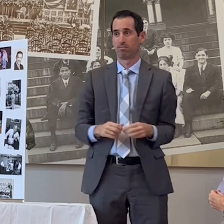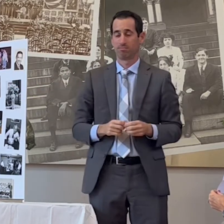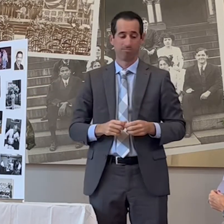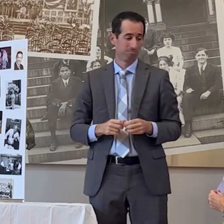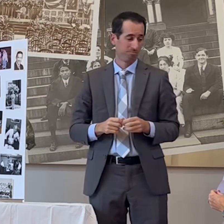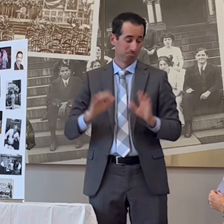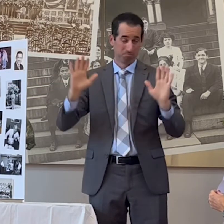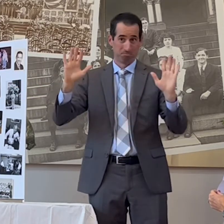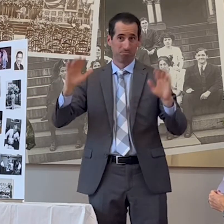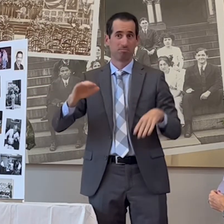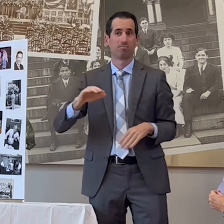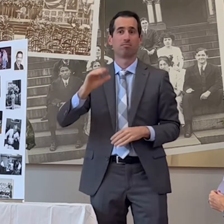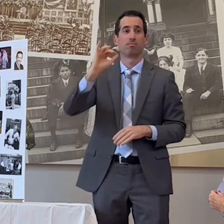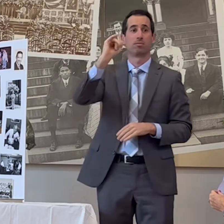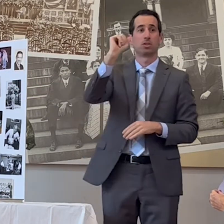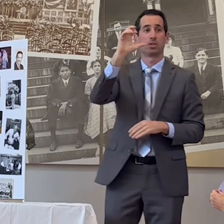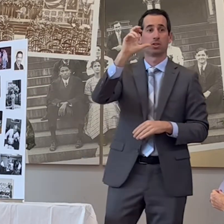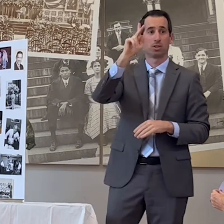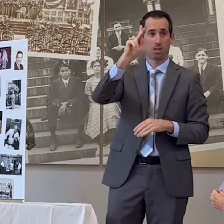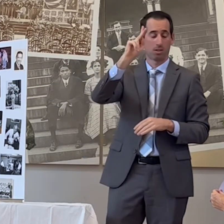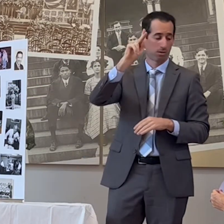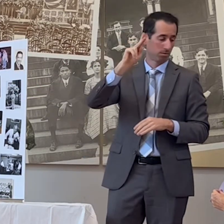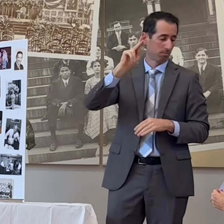on this campus all that time.